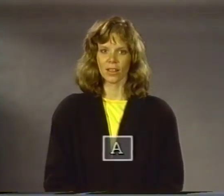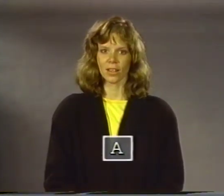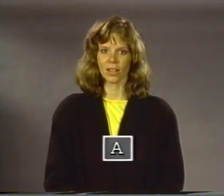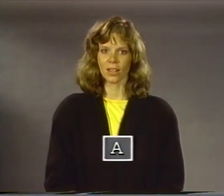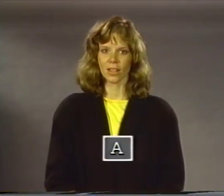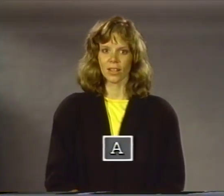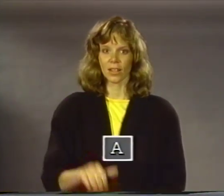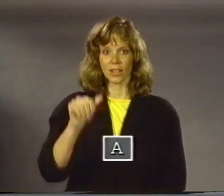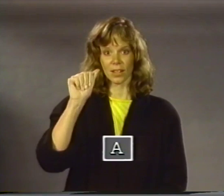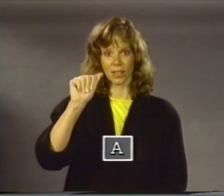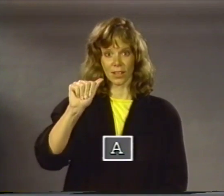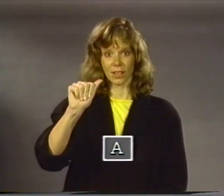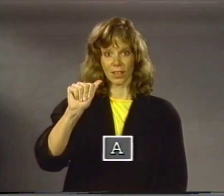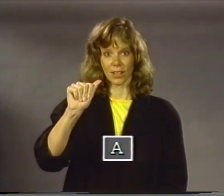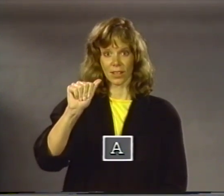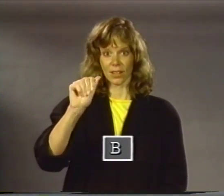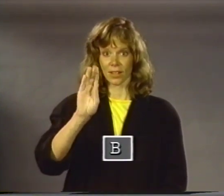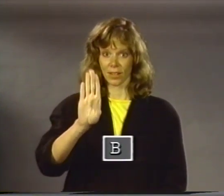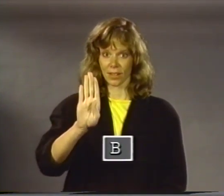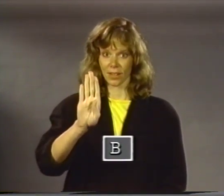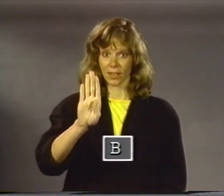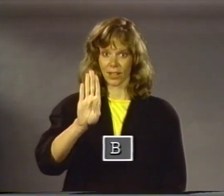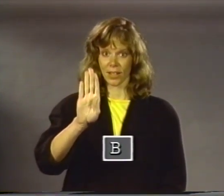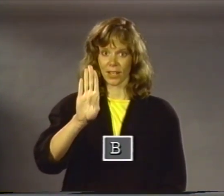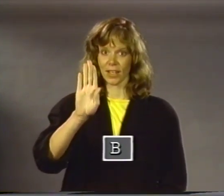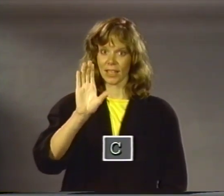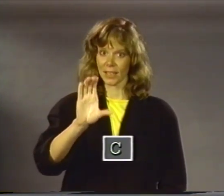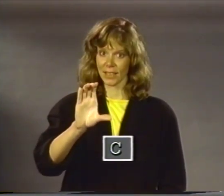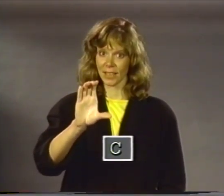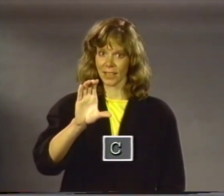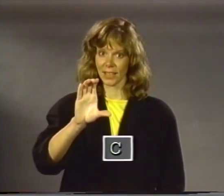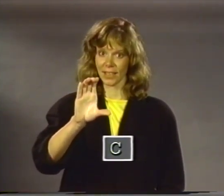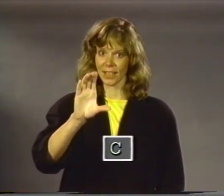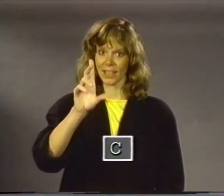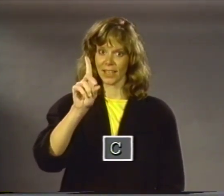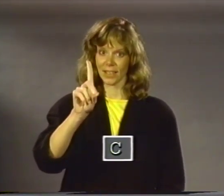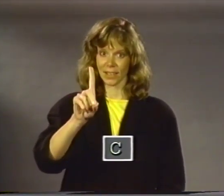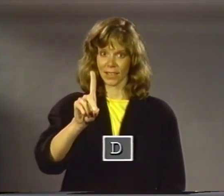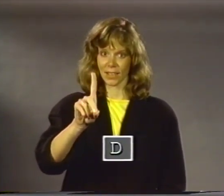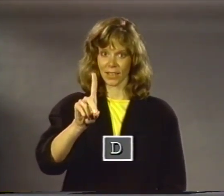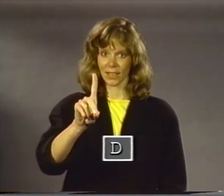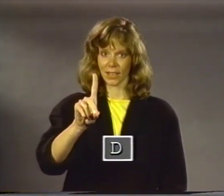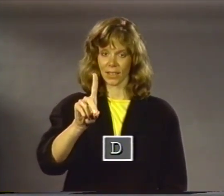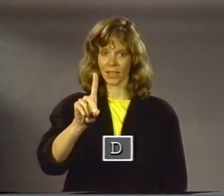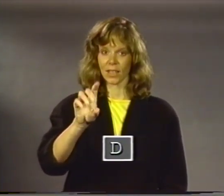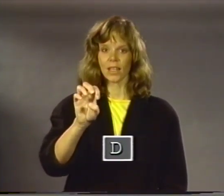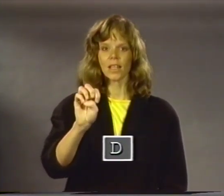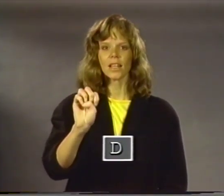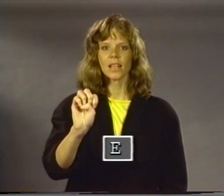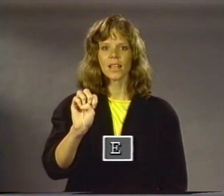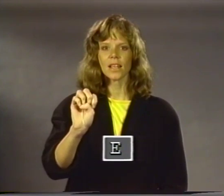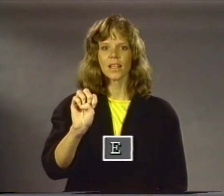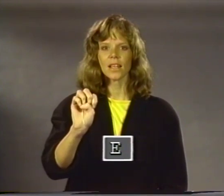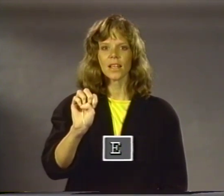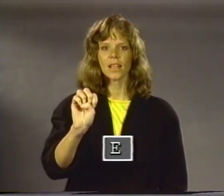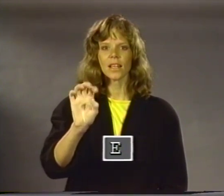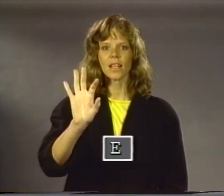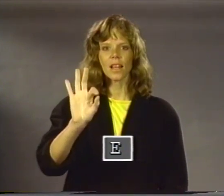A, B, C, D, E,